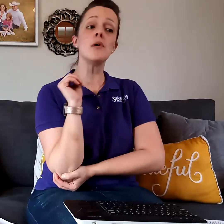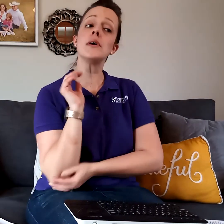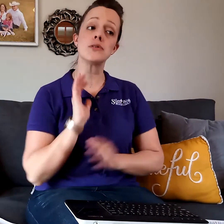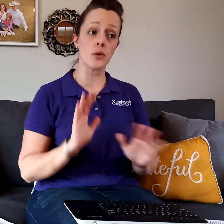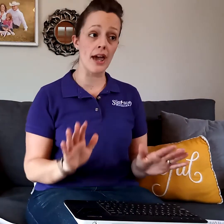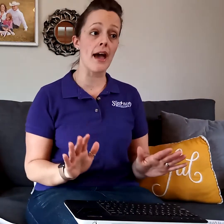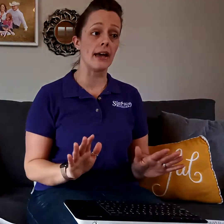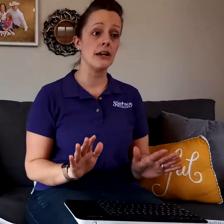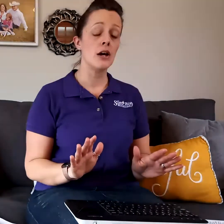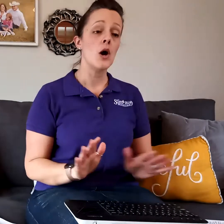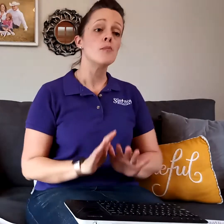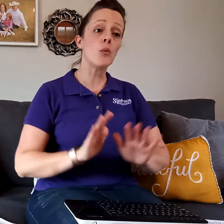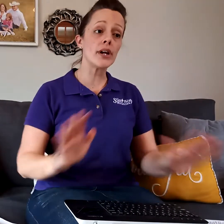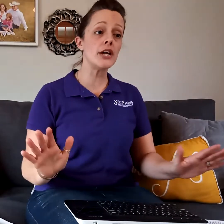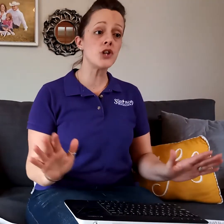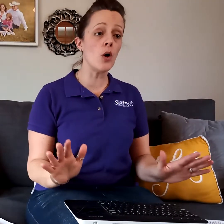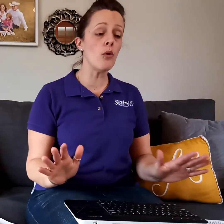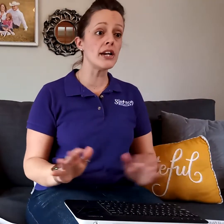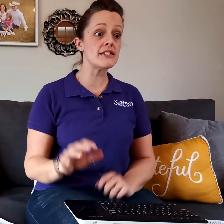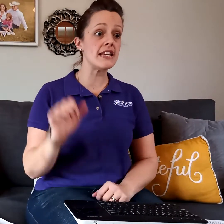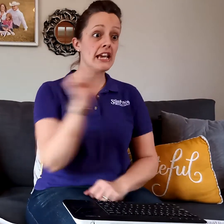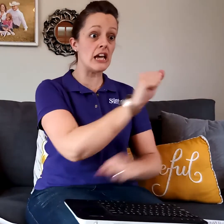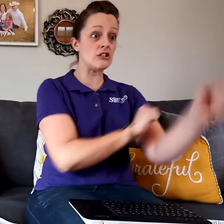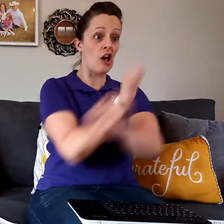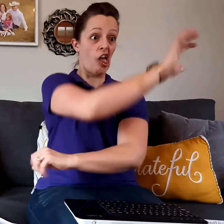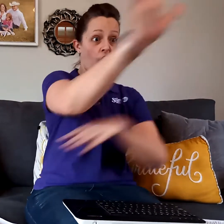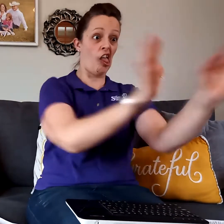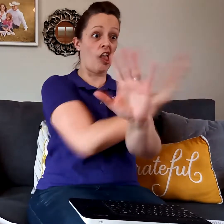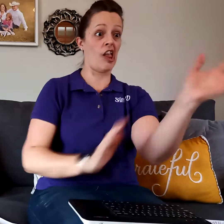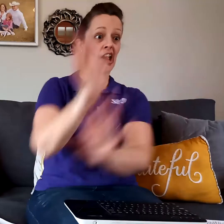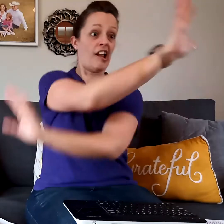it's okay. But what I don't want to see is